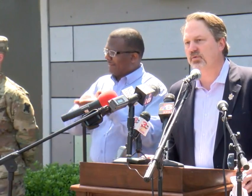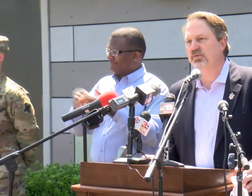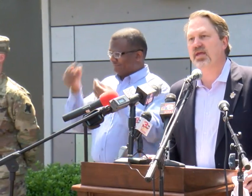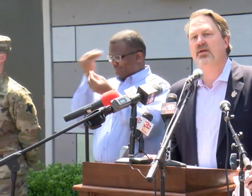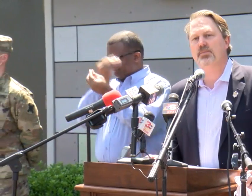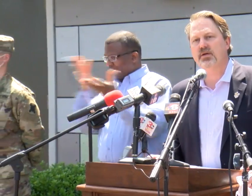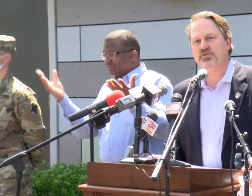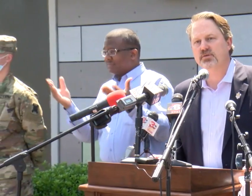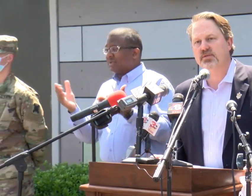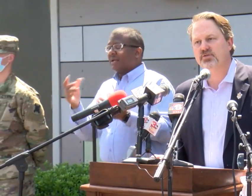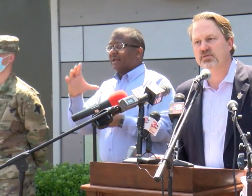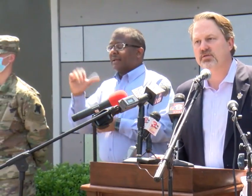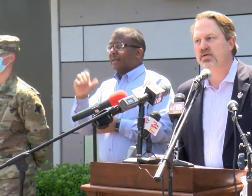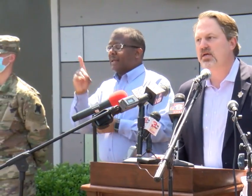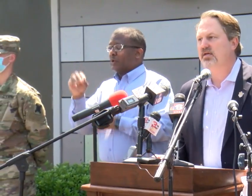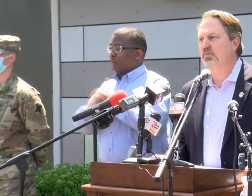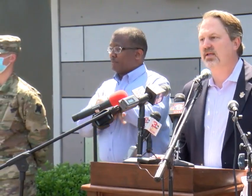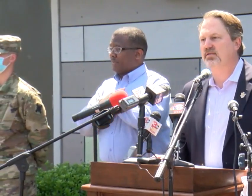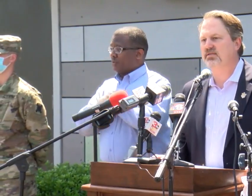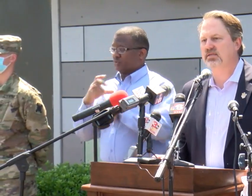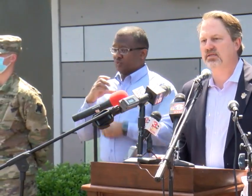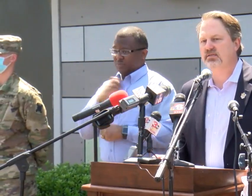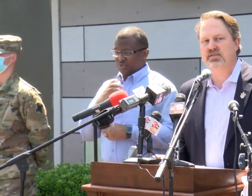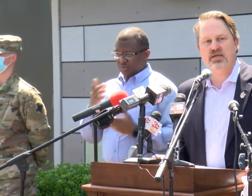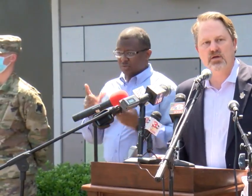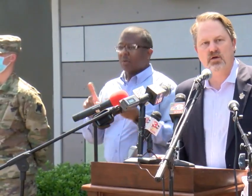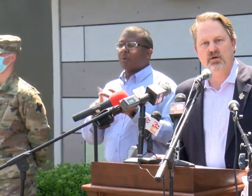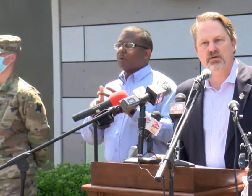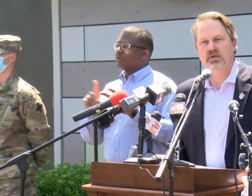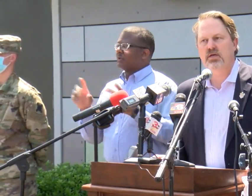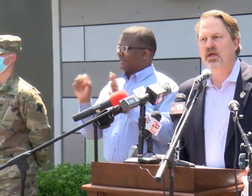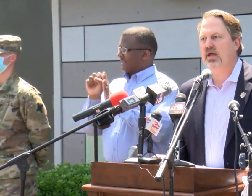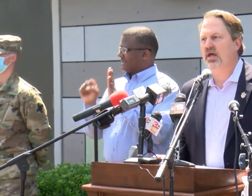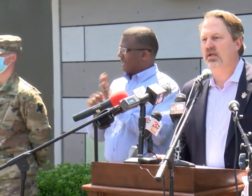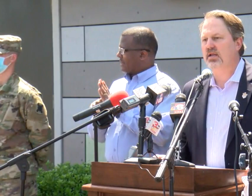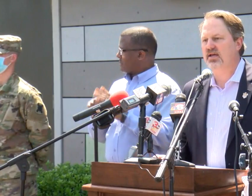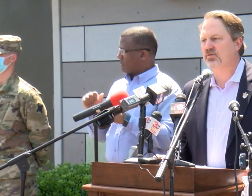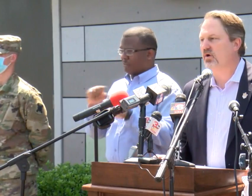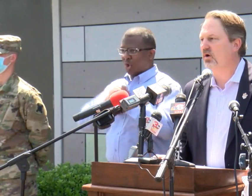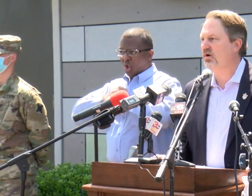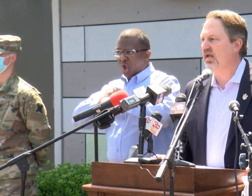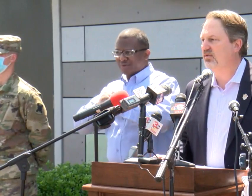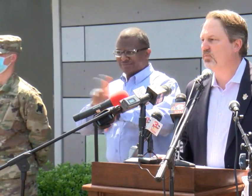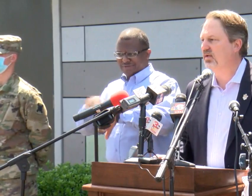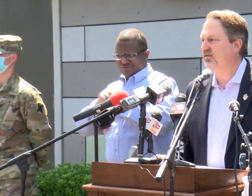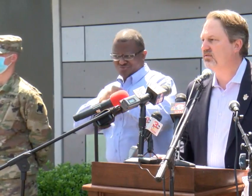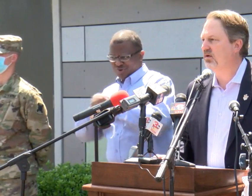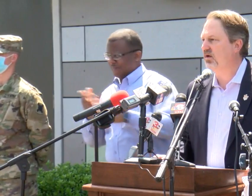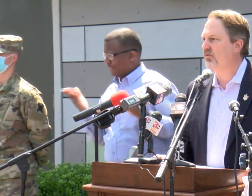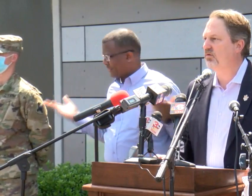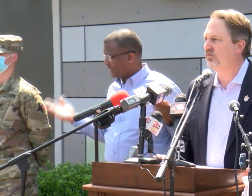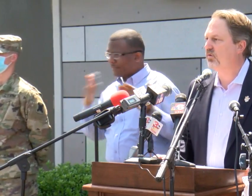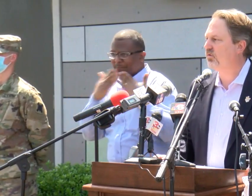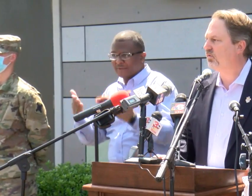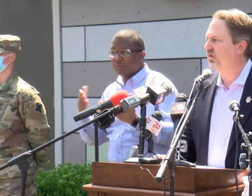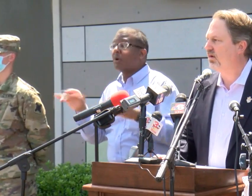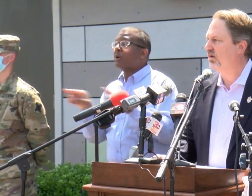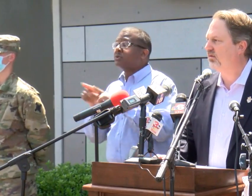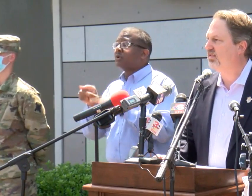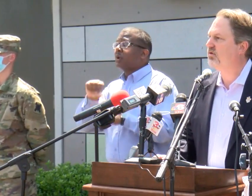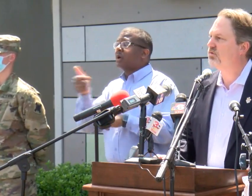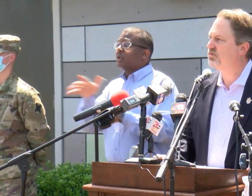to both the Caddo Parish Commission, as well as the State Guard, National Guard, as well as other